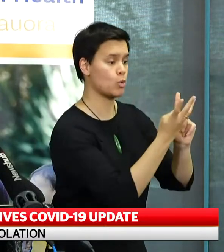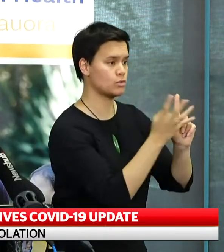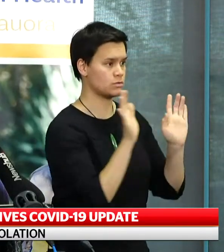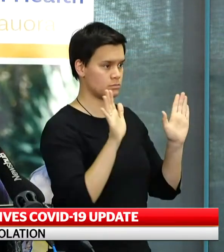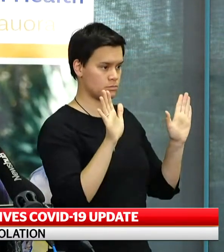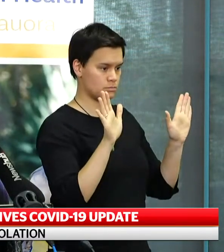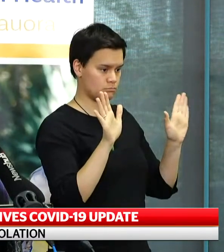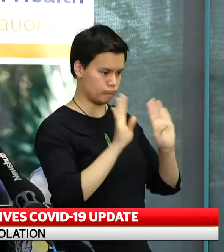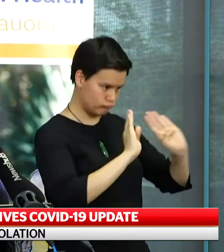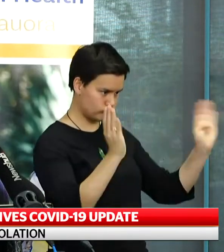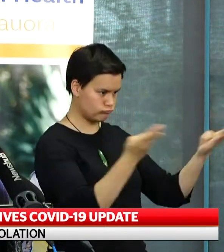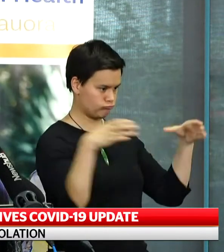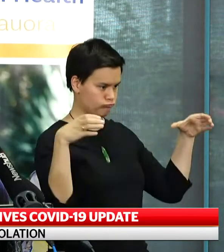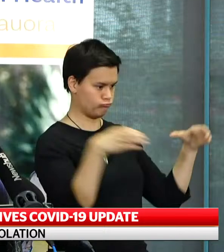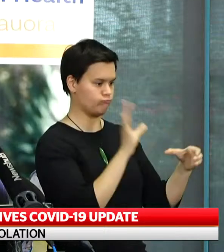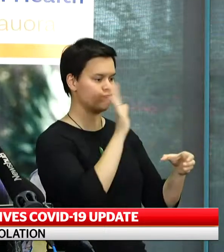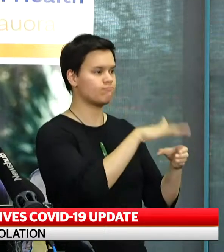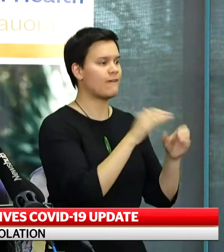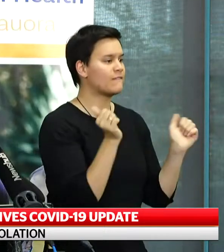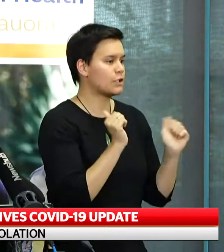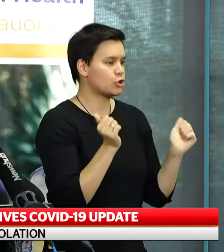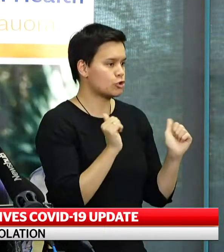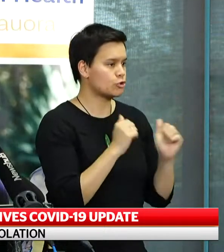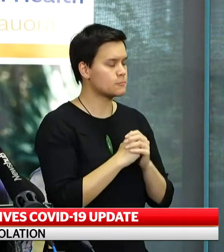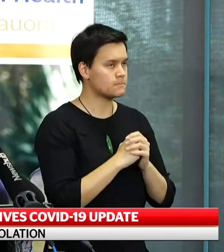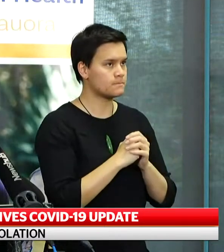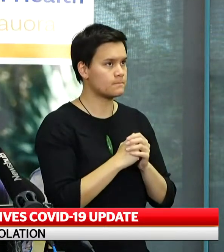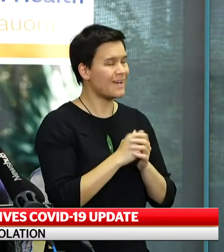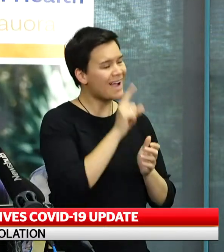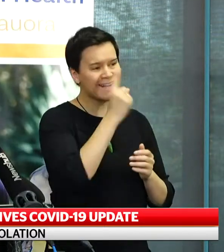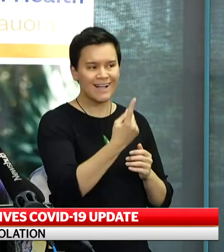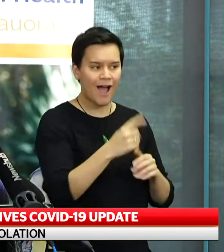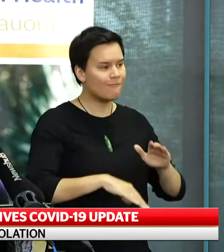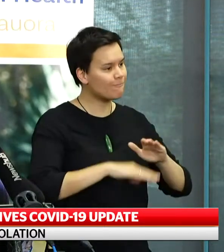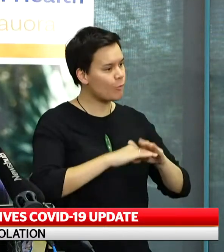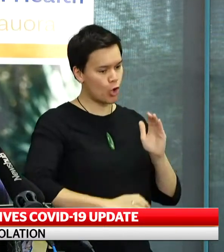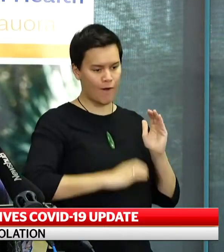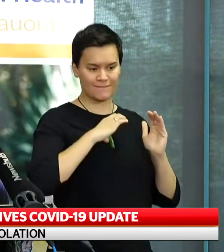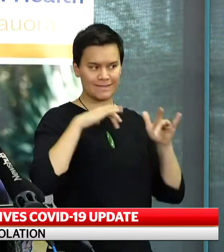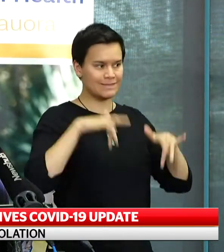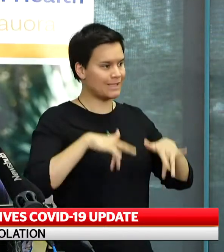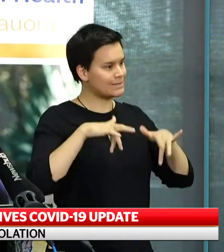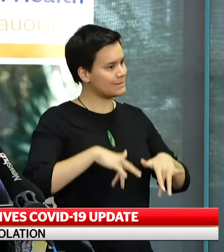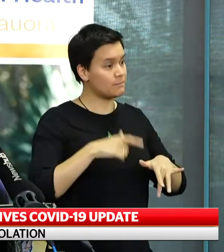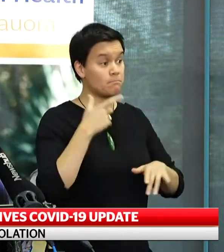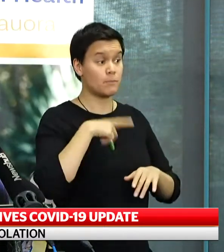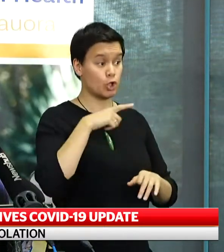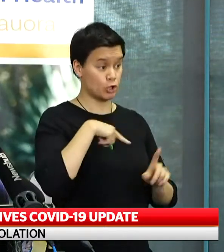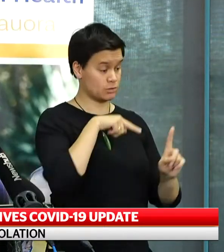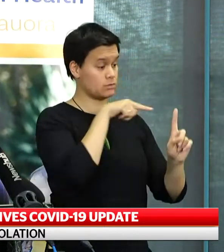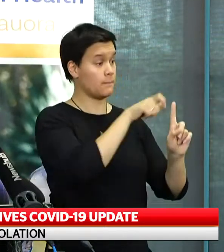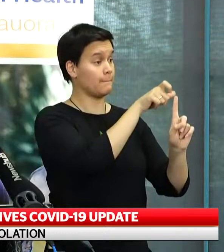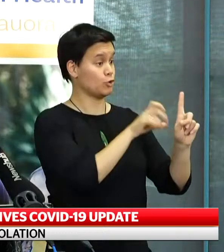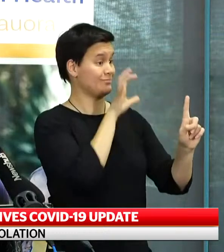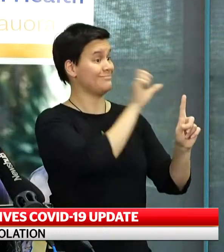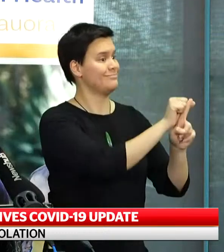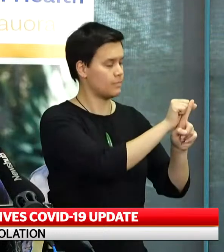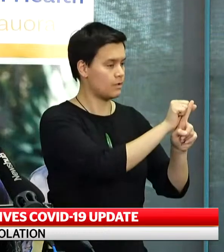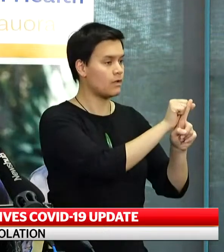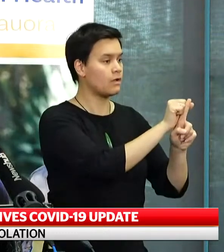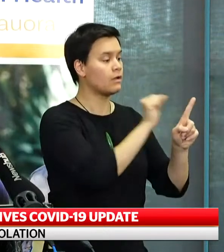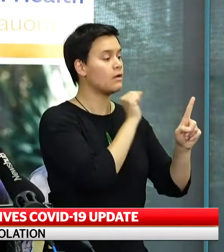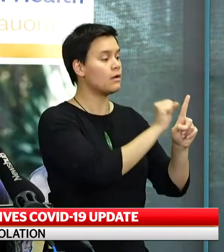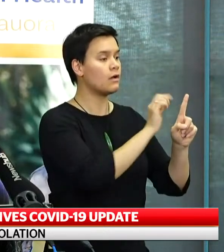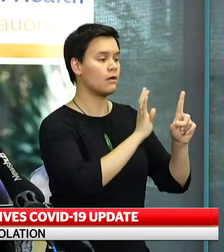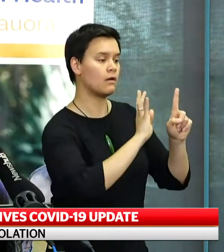we're yet at a point where we can be fully confident. We still have a number of people who are close contacts in isolation, and they will